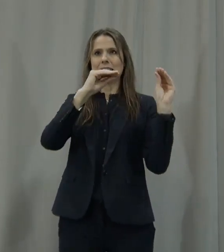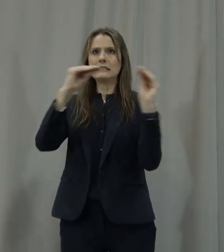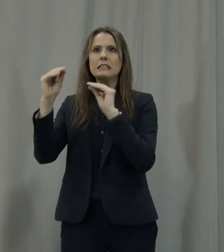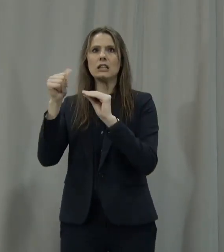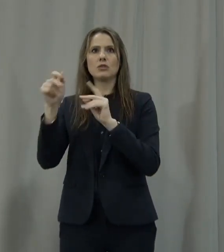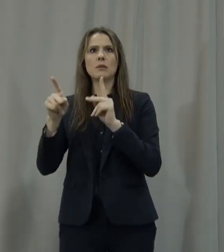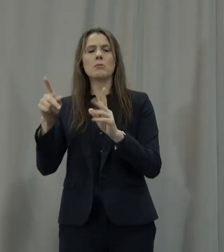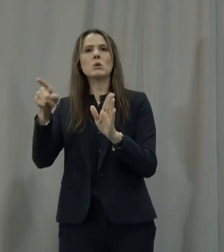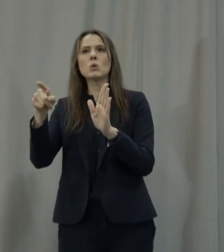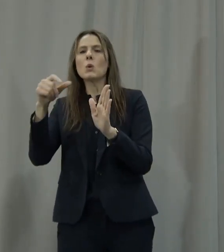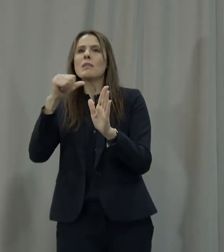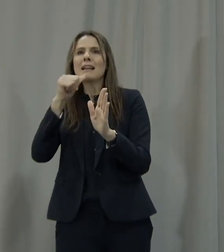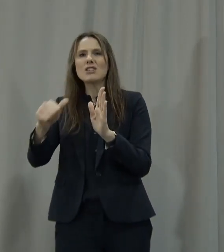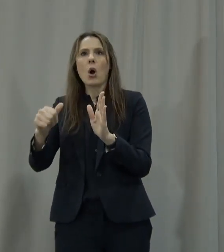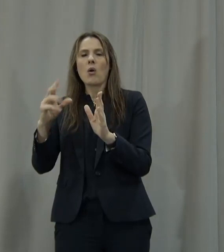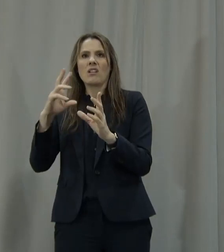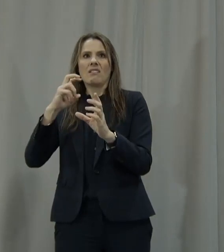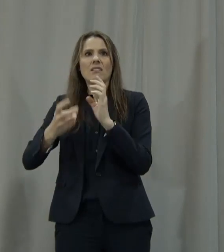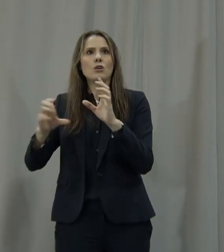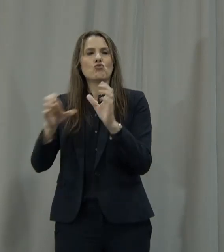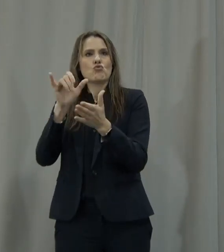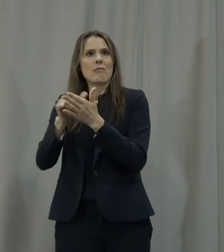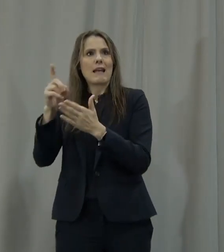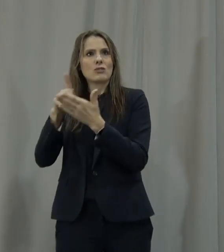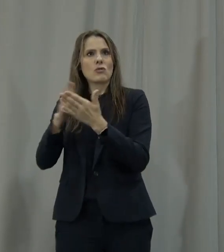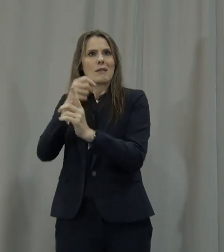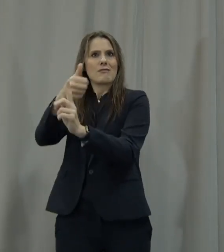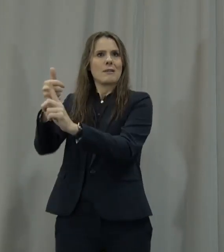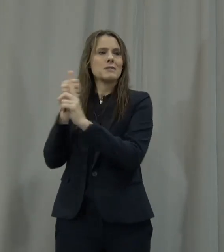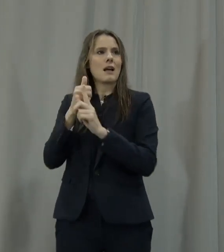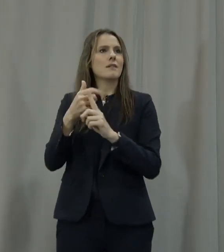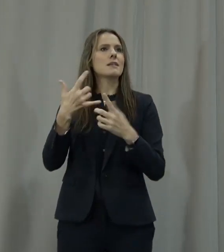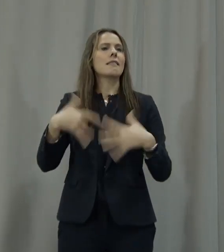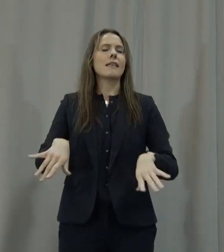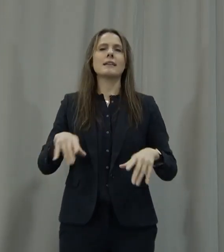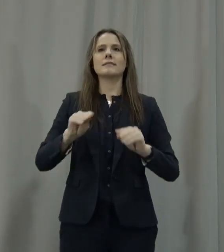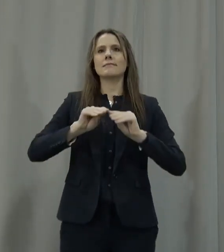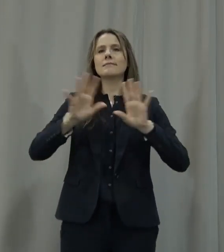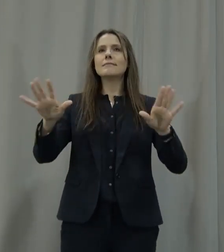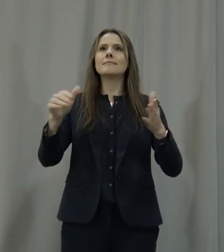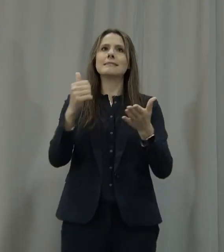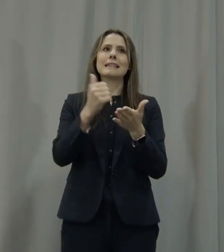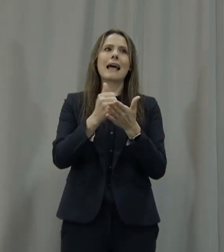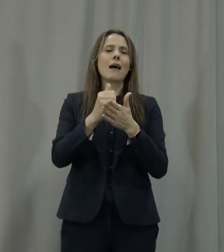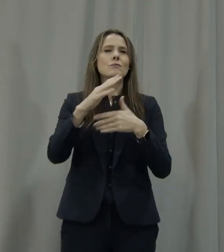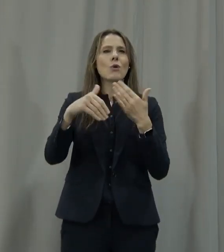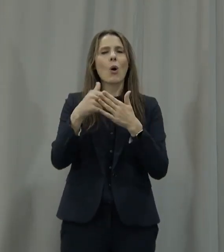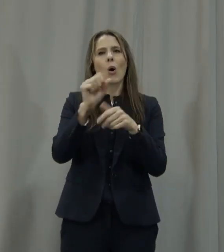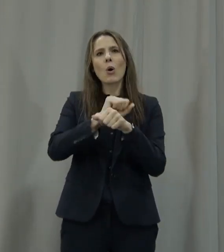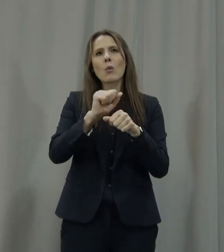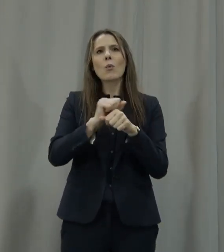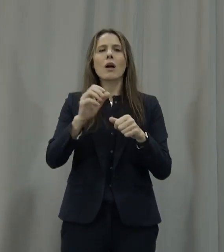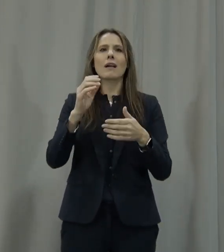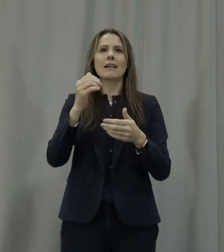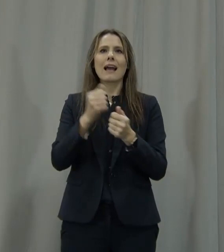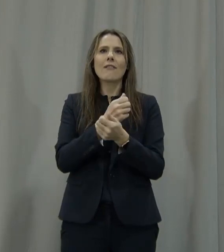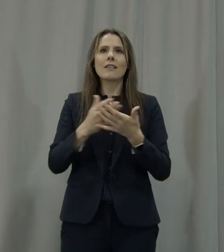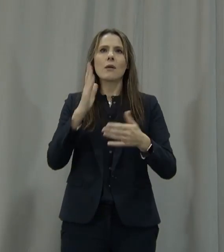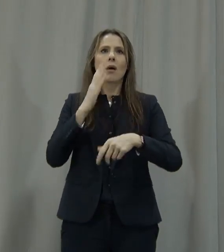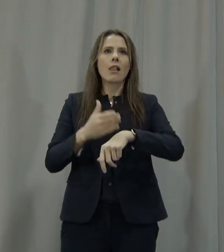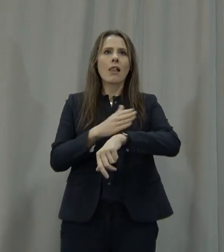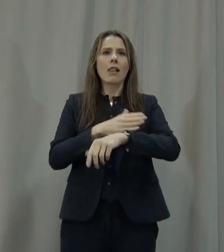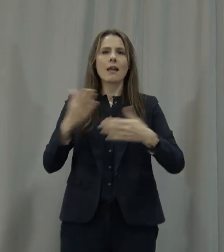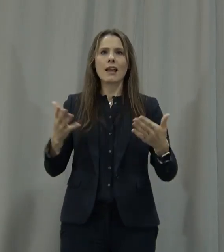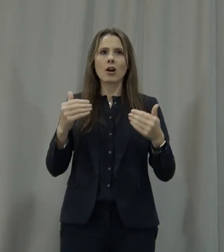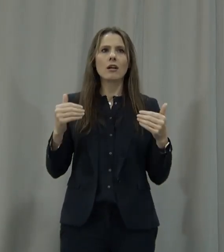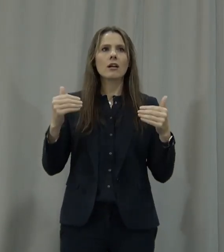also to foster diversity, equity, and inclusion. This has obvious benefits and helps to drive all of our work forward. As I mentioned,